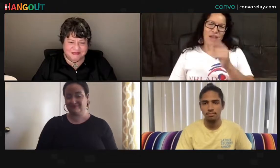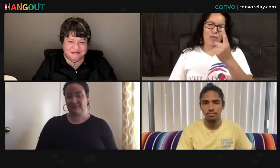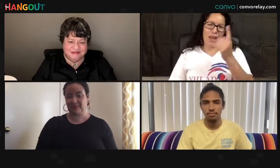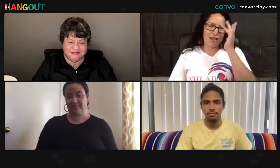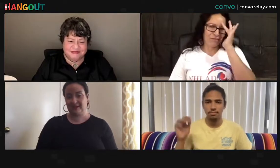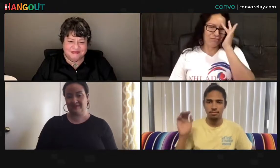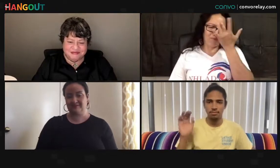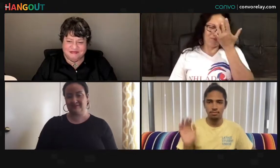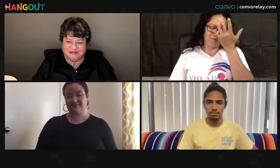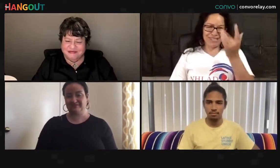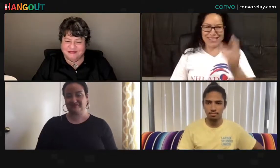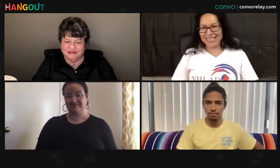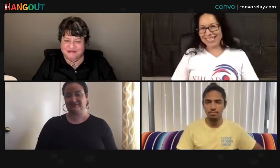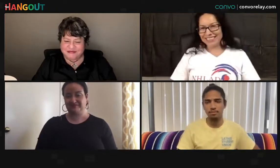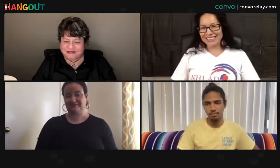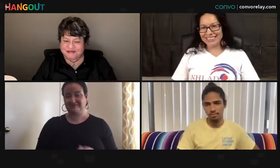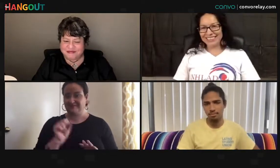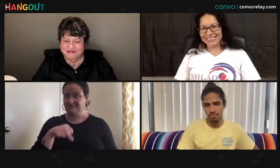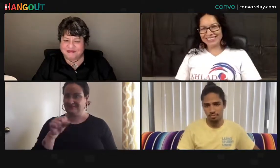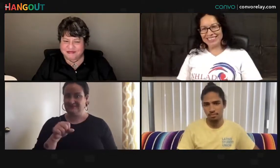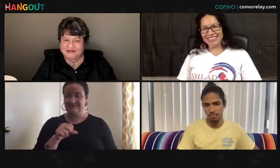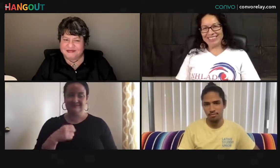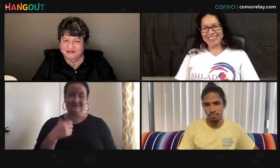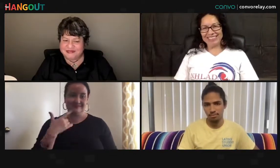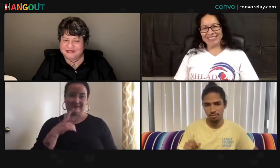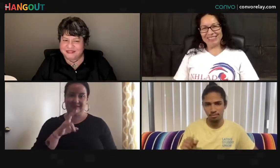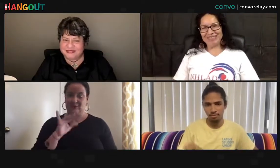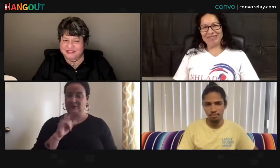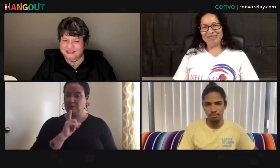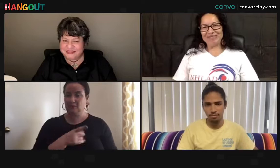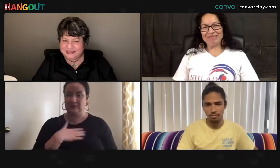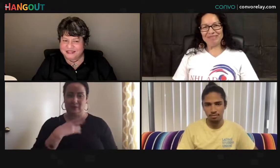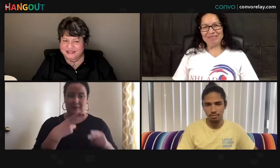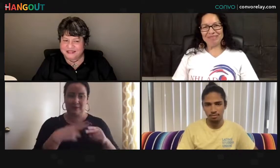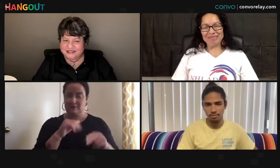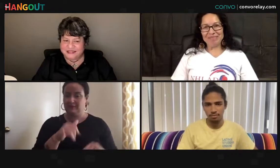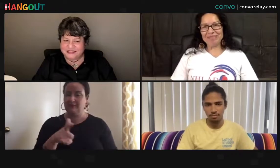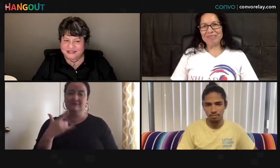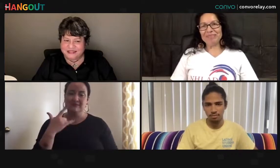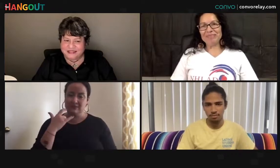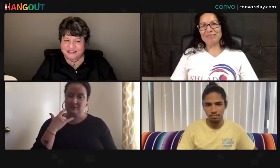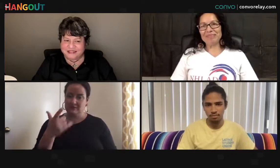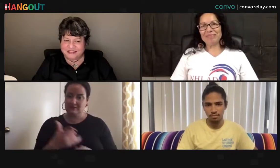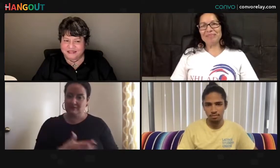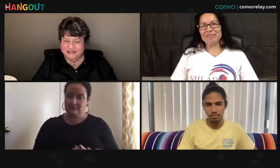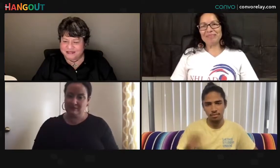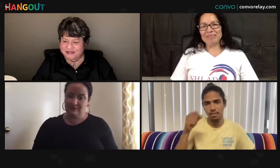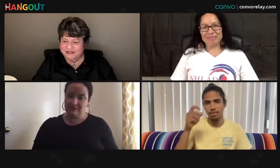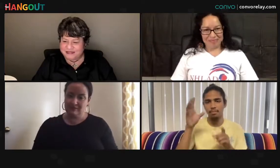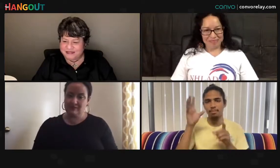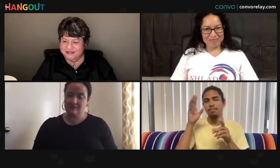just not true is just that really bothers me. Melissa here, that's very true. I'm glad that you mentioned